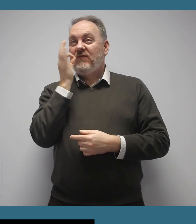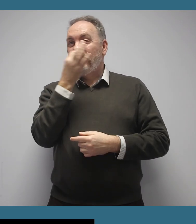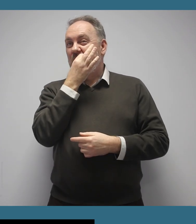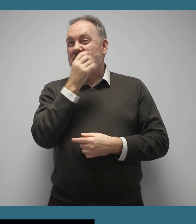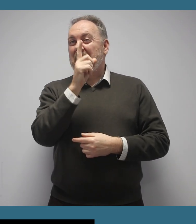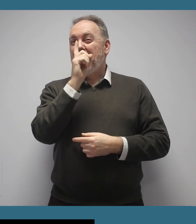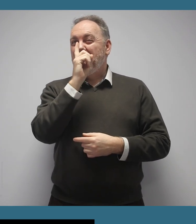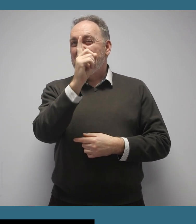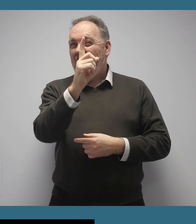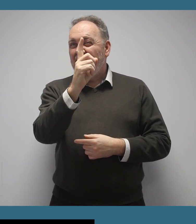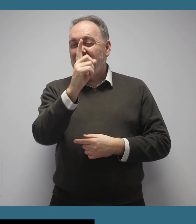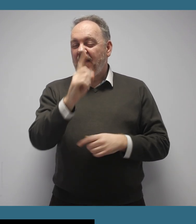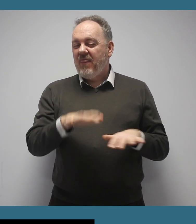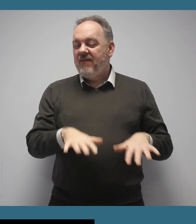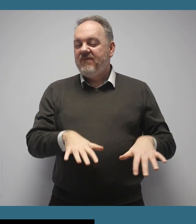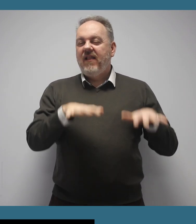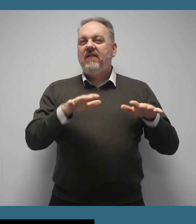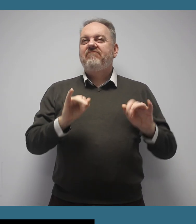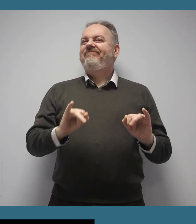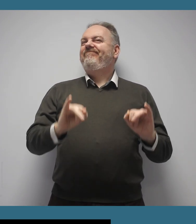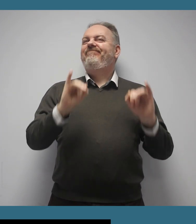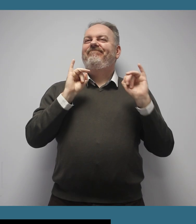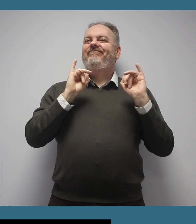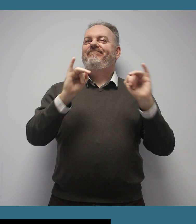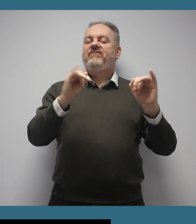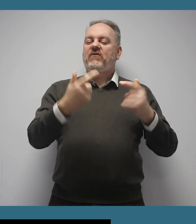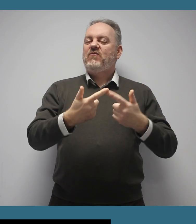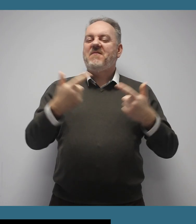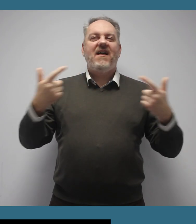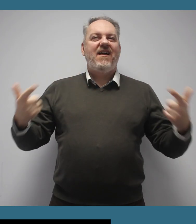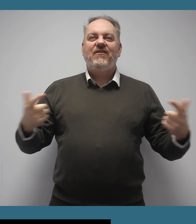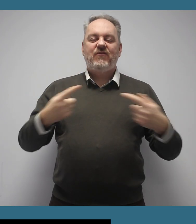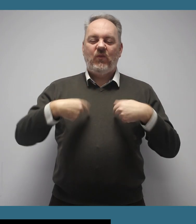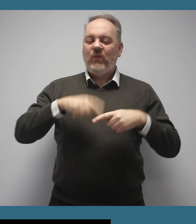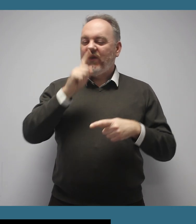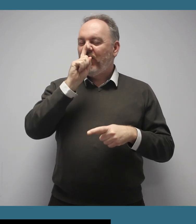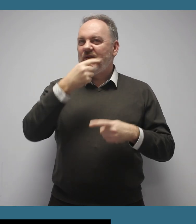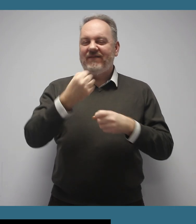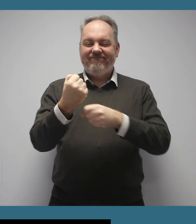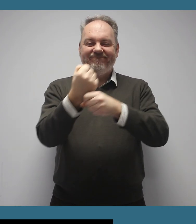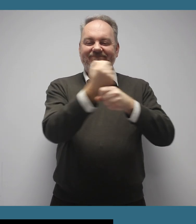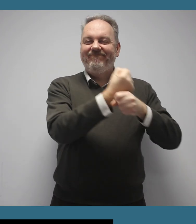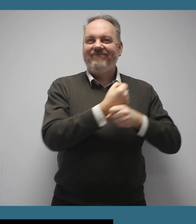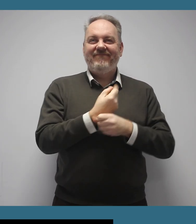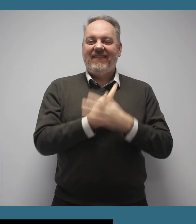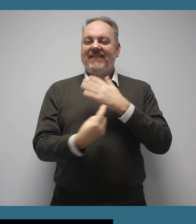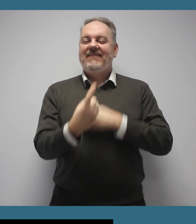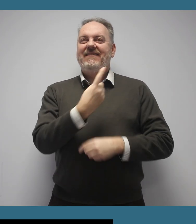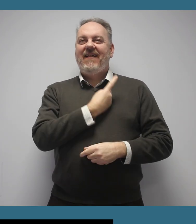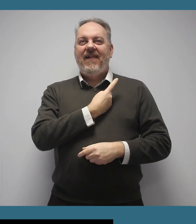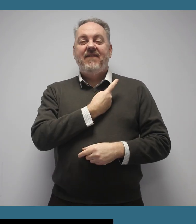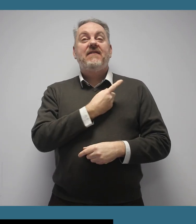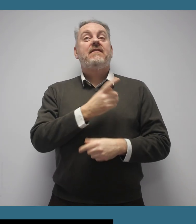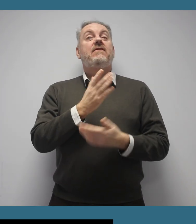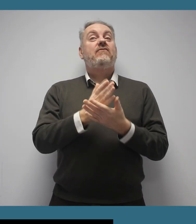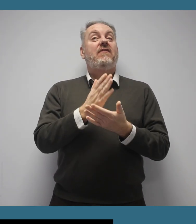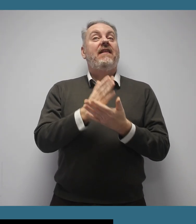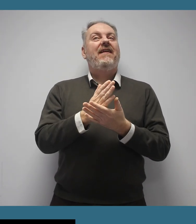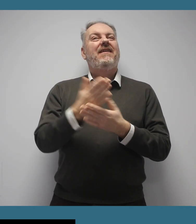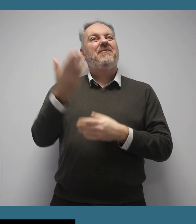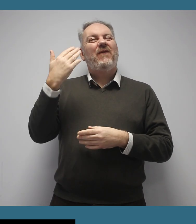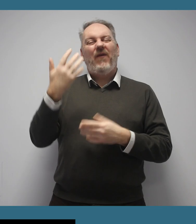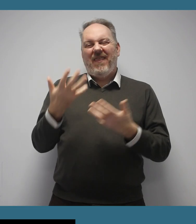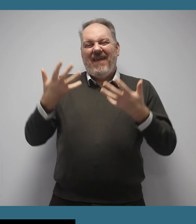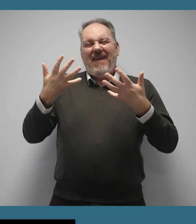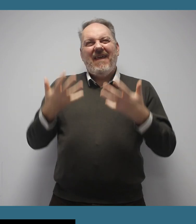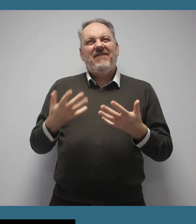problem in terms of the flooding was just really too much for us, because you had a few different factors. You had the clay, the